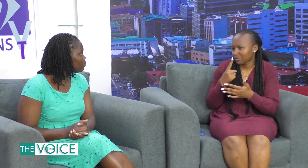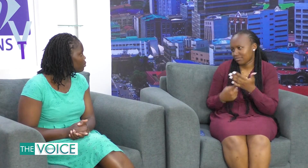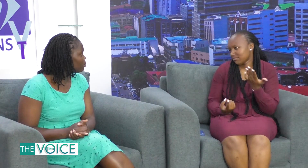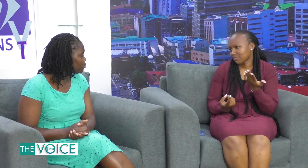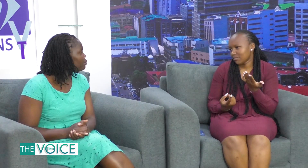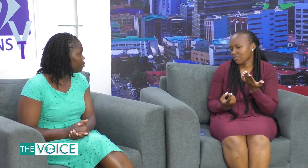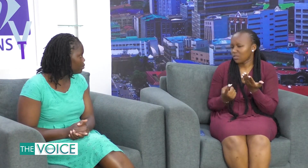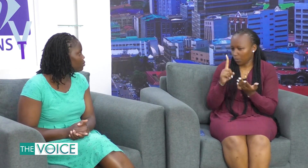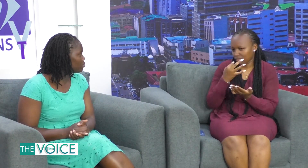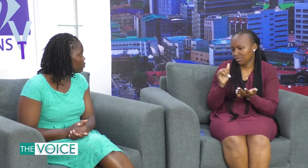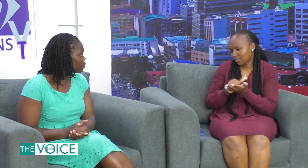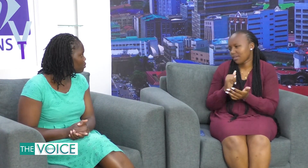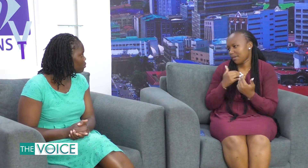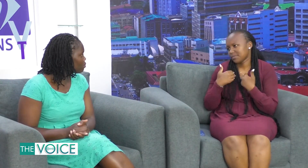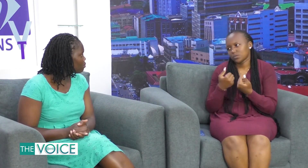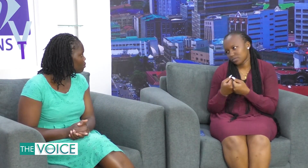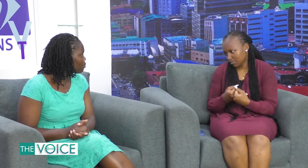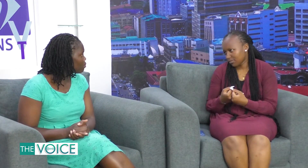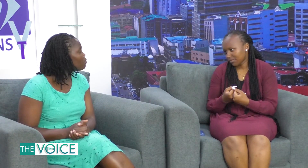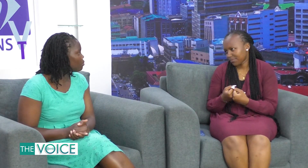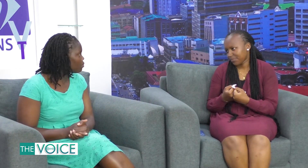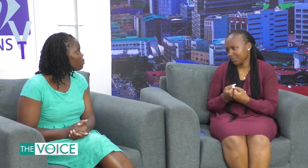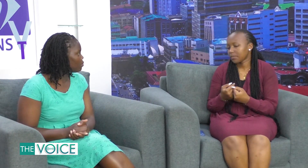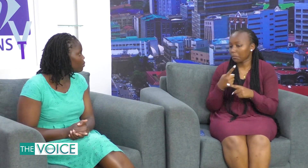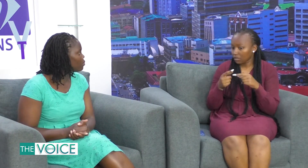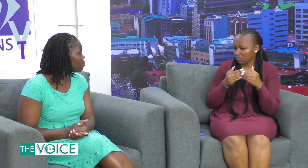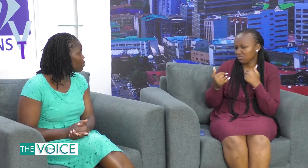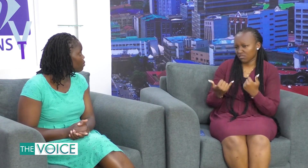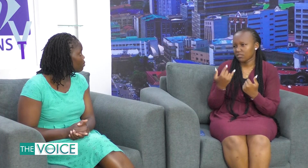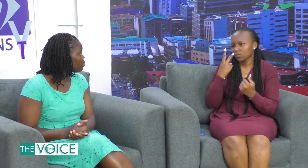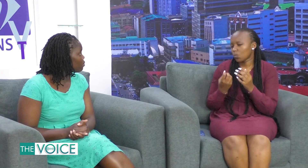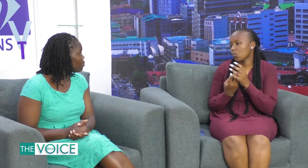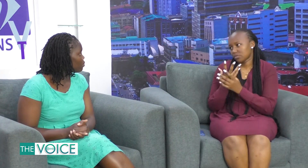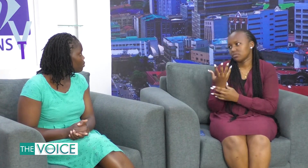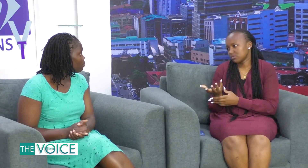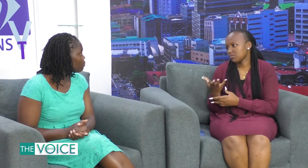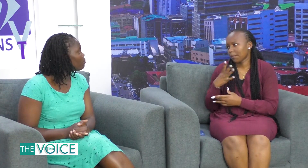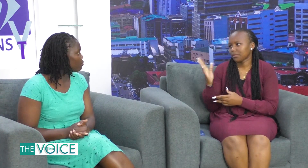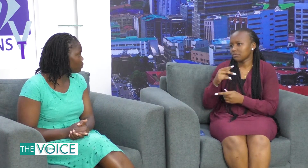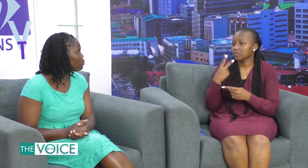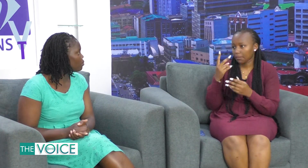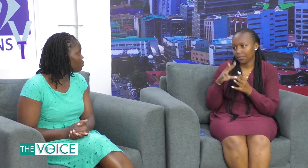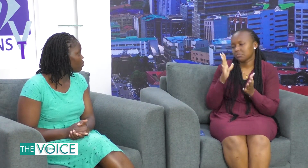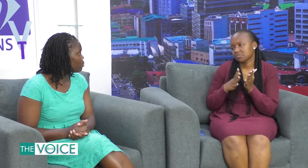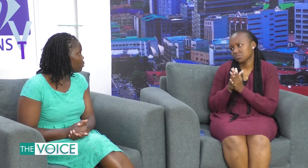that university, it was very much easier for them to give me the class, and I didn't have